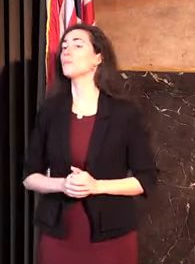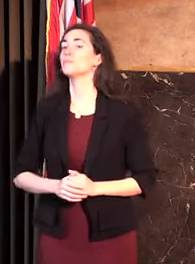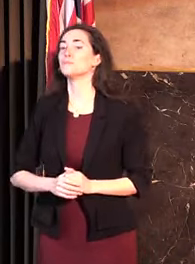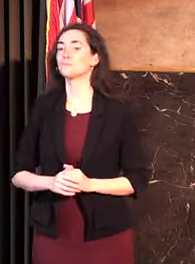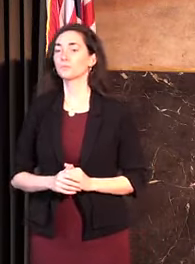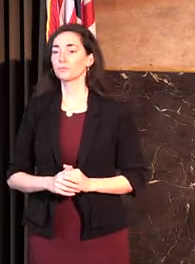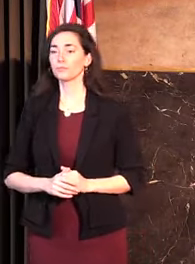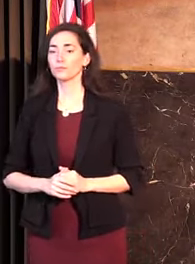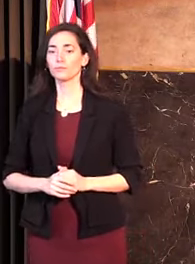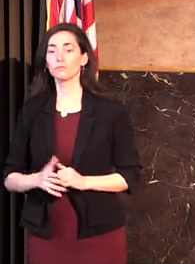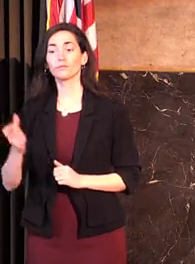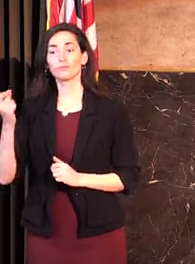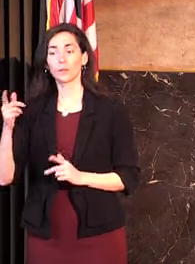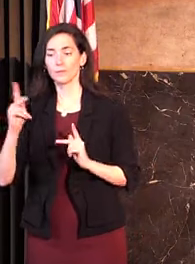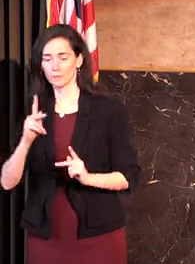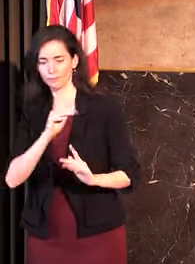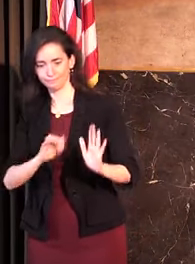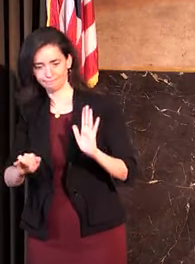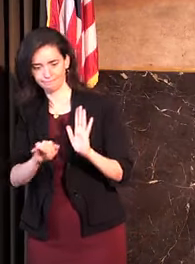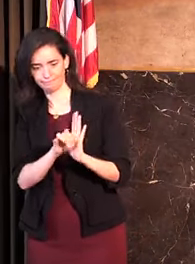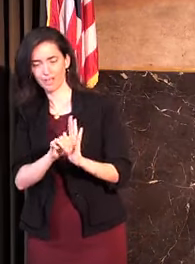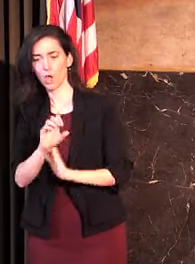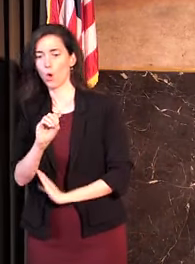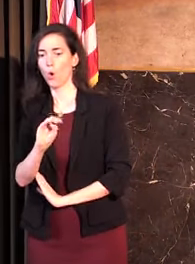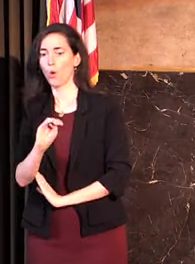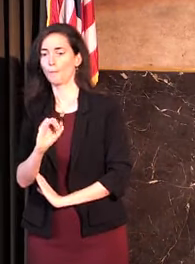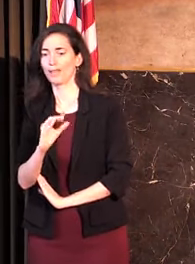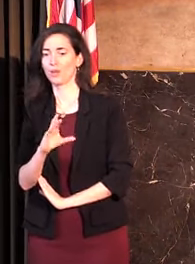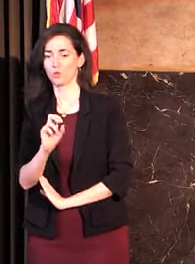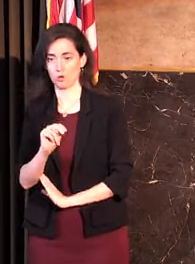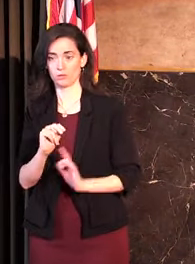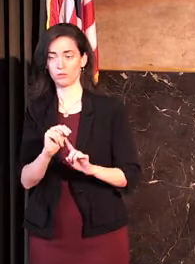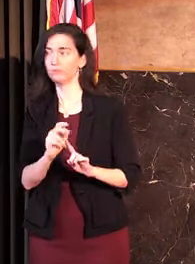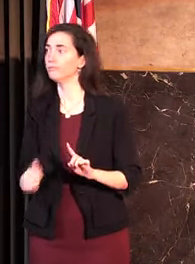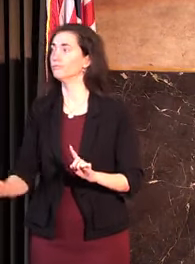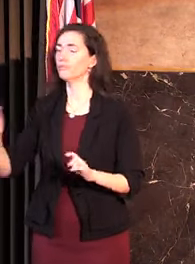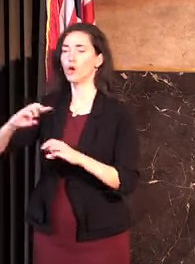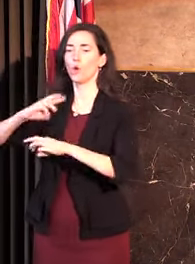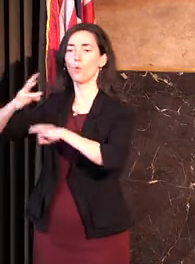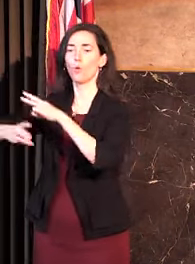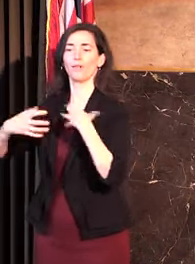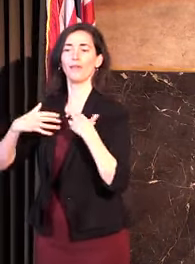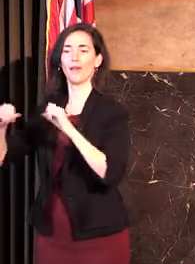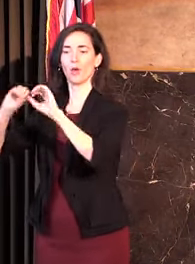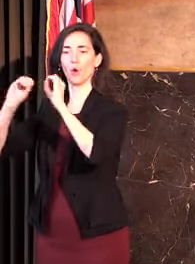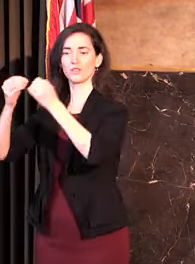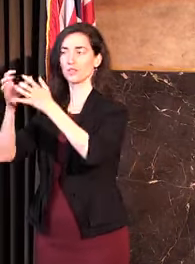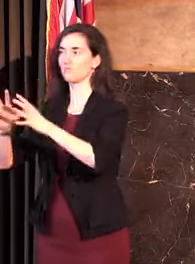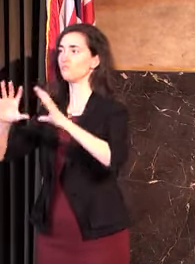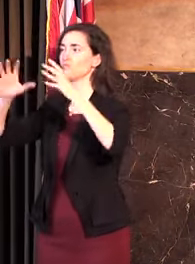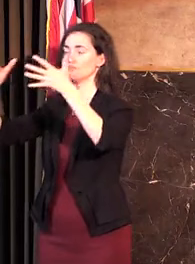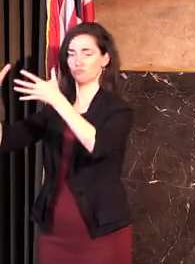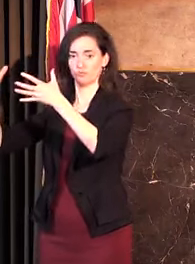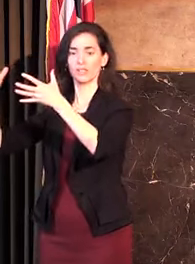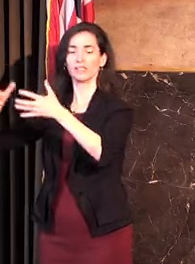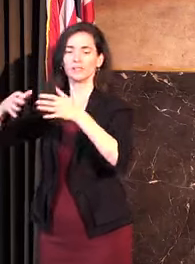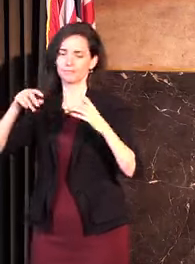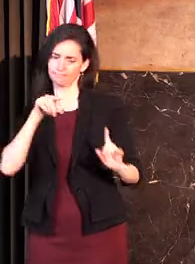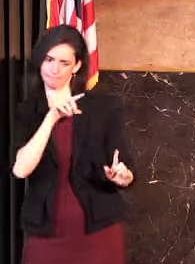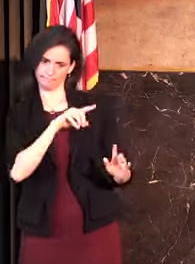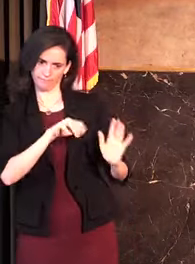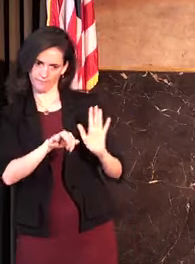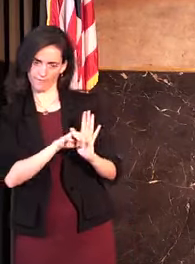I think classified as a variant of concern by the World Health Organization. And it was really a week ago today that